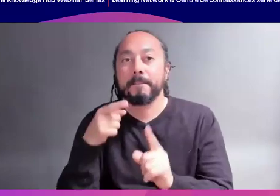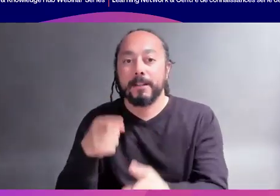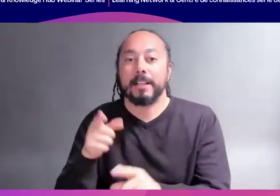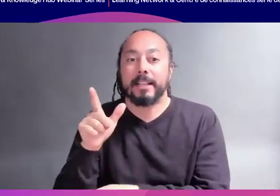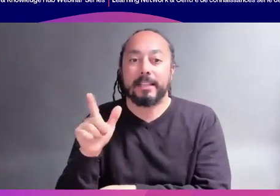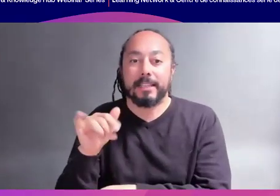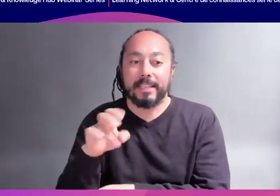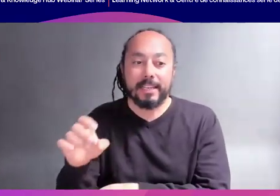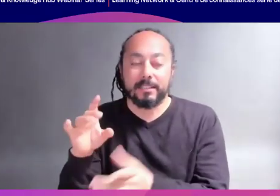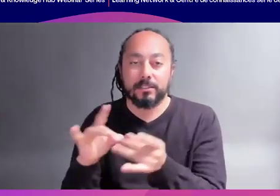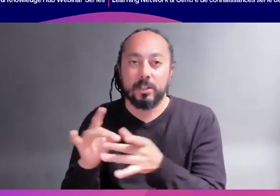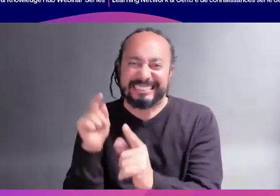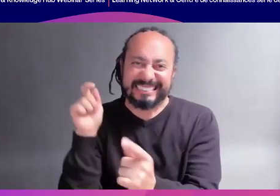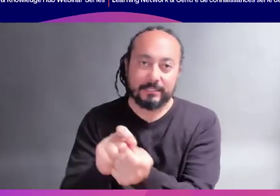but